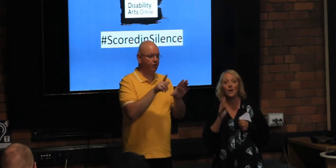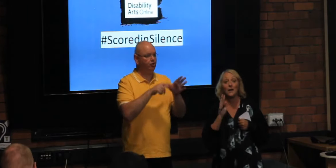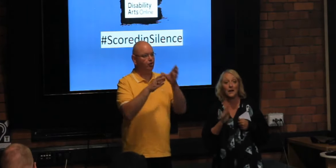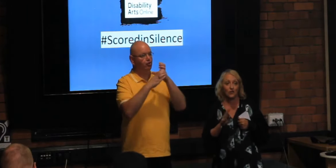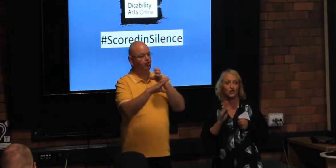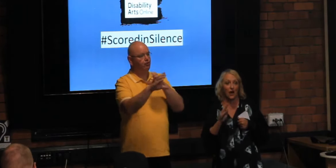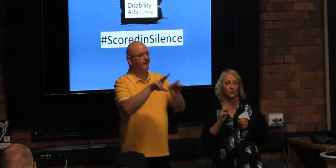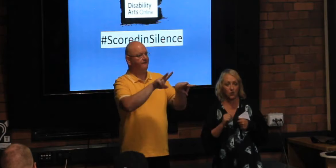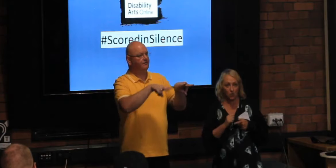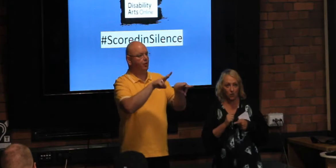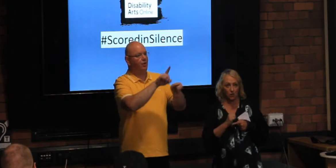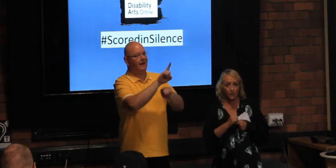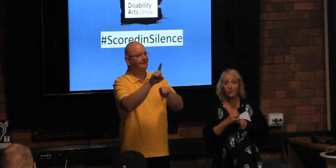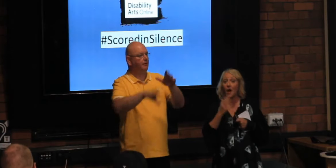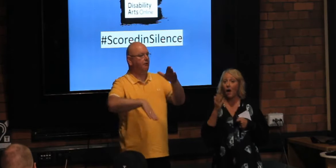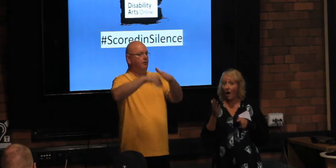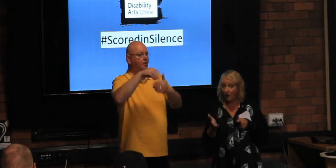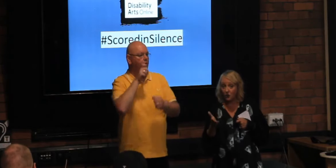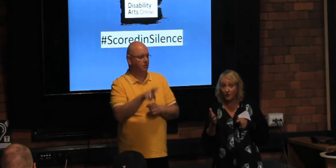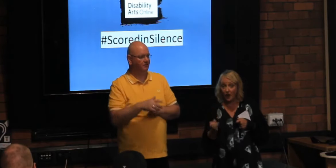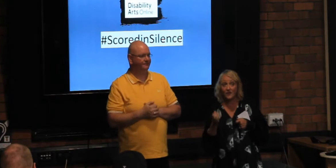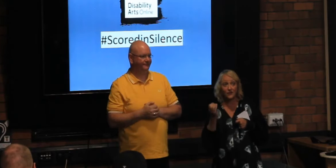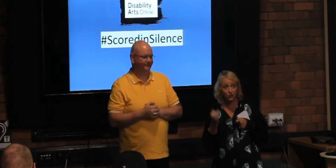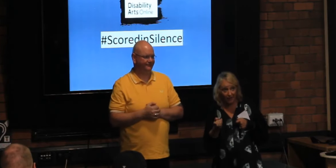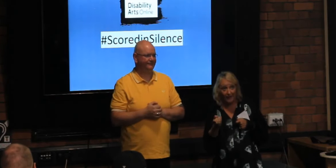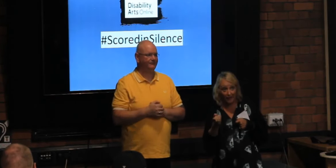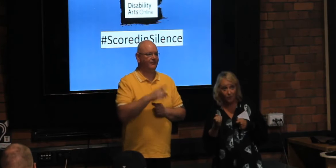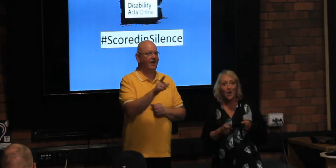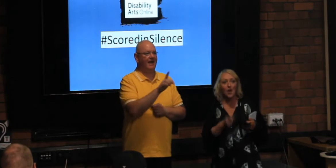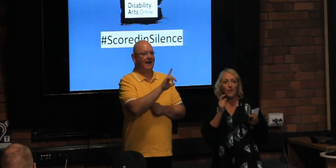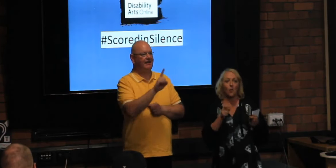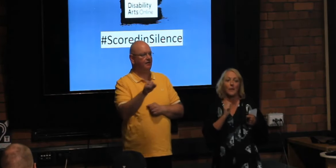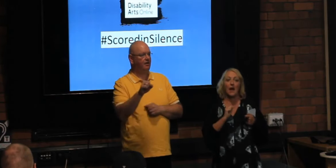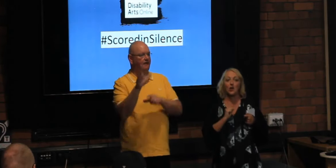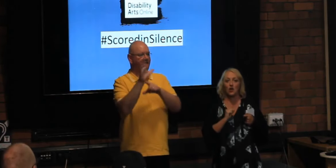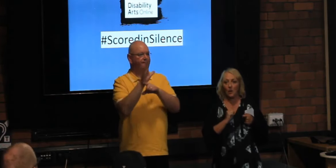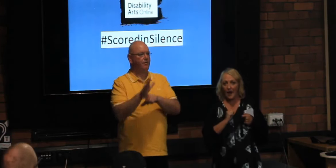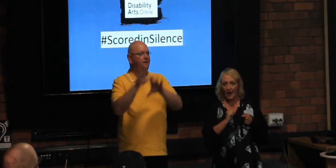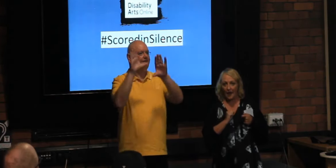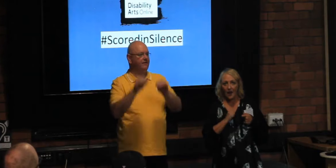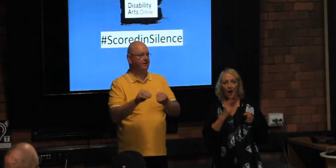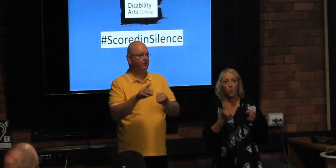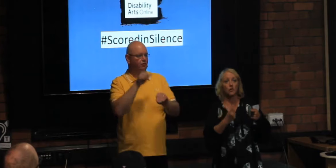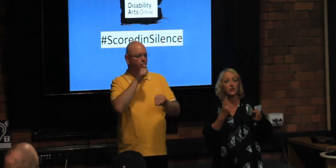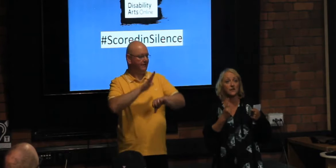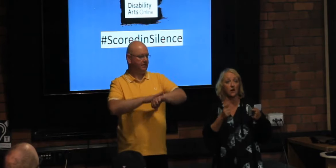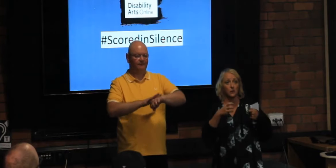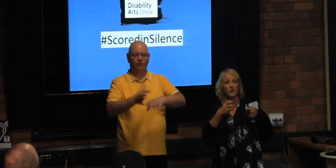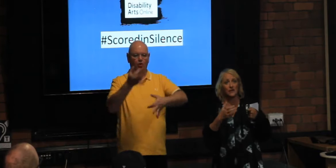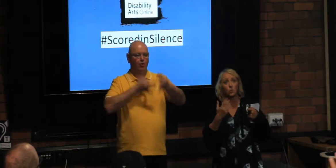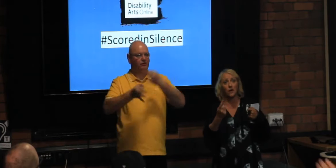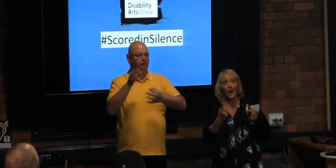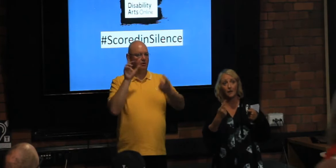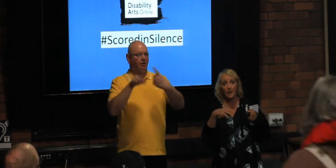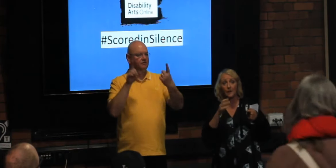whole lunchtime talk. After we've done the screening, there will be a Q&A. And what Chisato